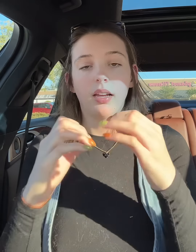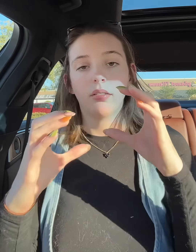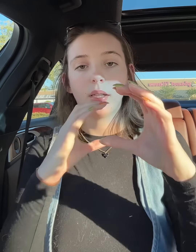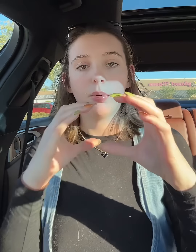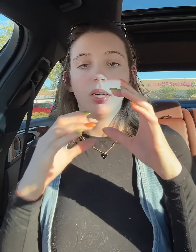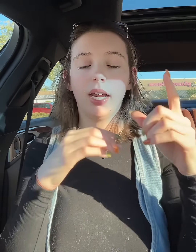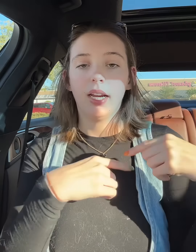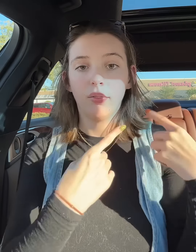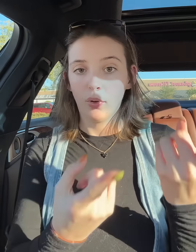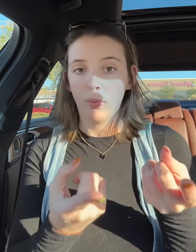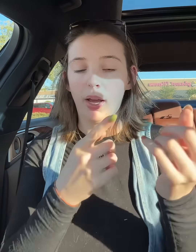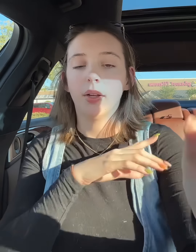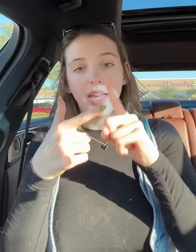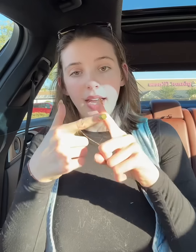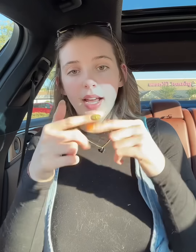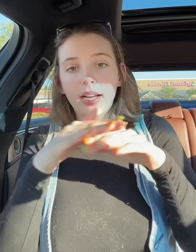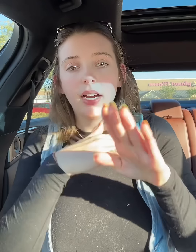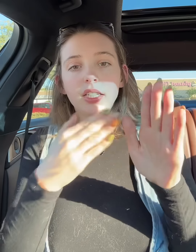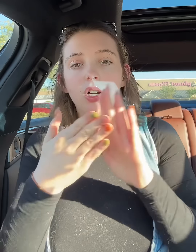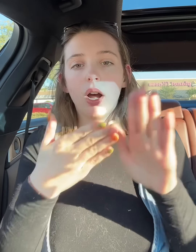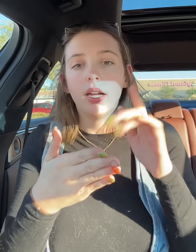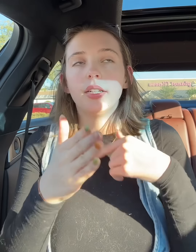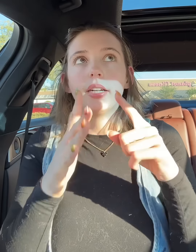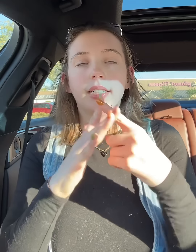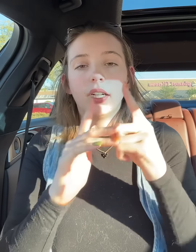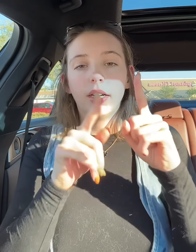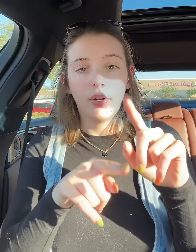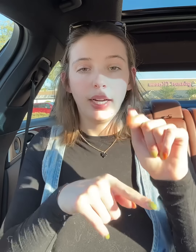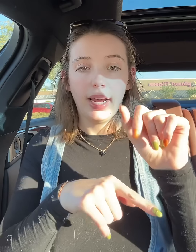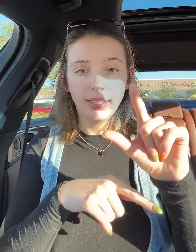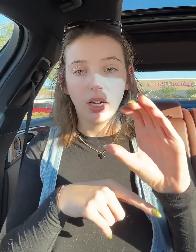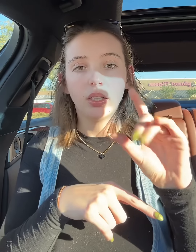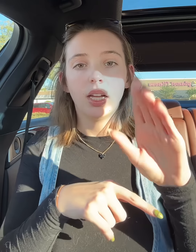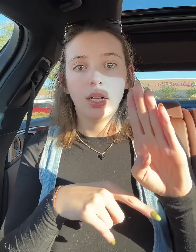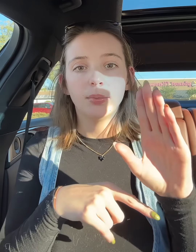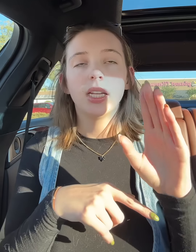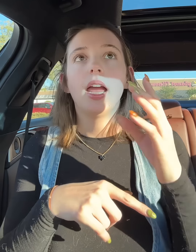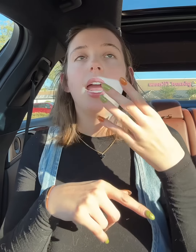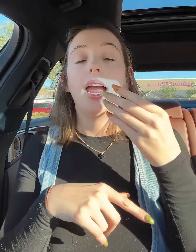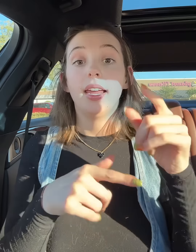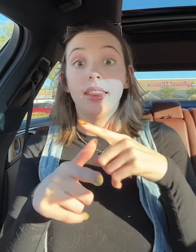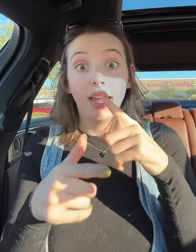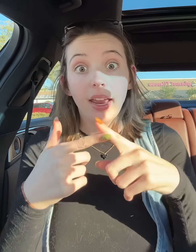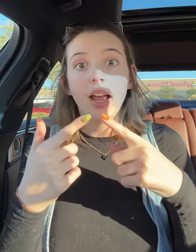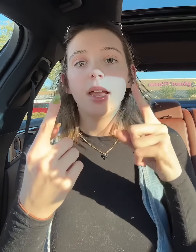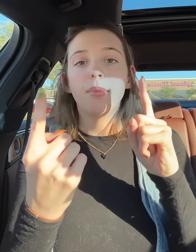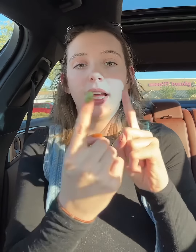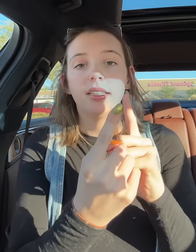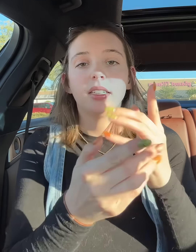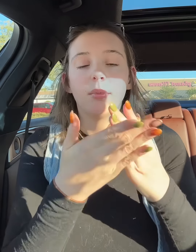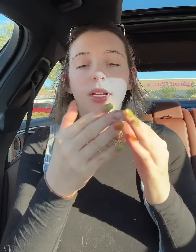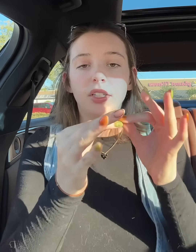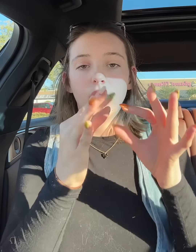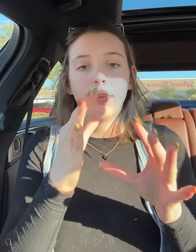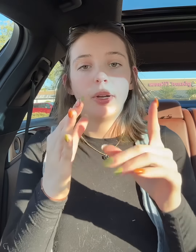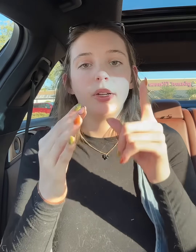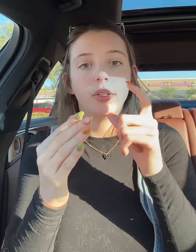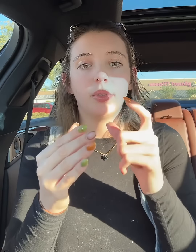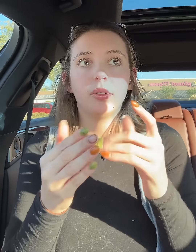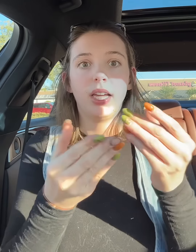was communicating for a while. Then I got into college and I started going to ASL clubs, and then I met some interpreters who gave